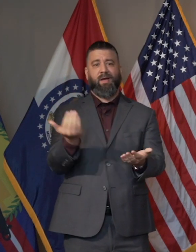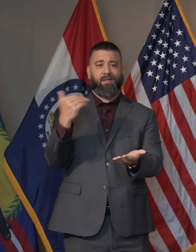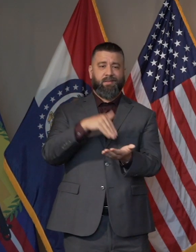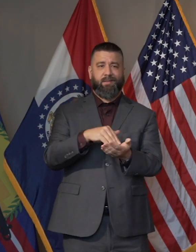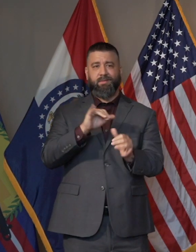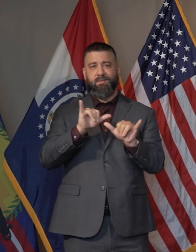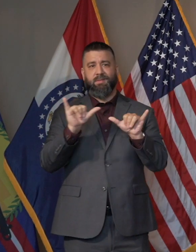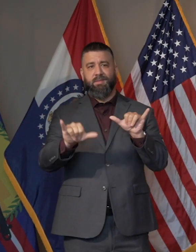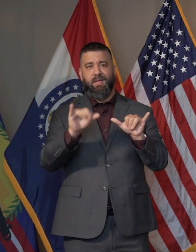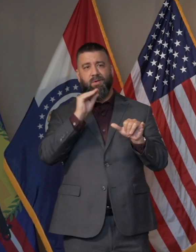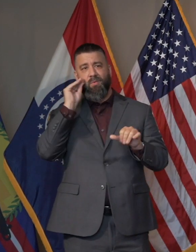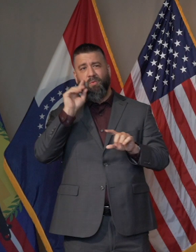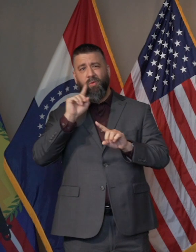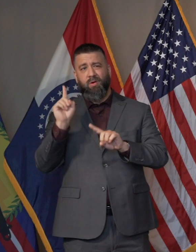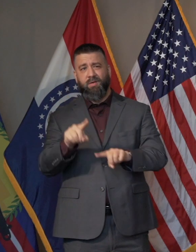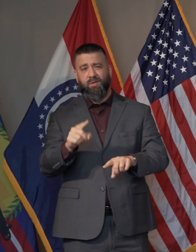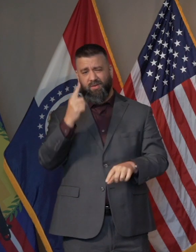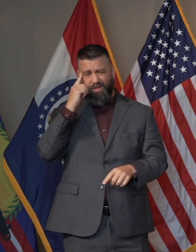here?